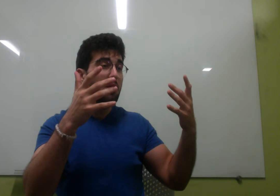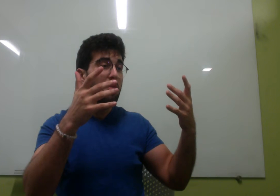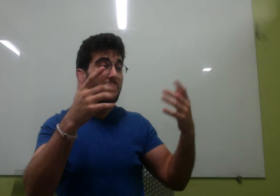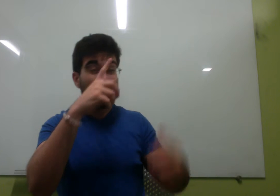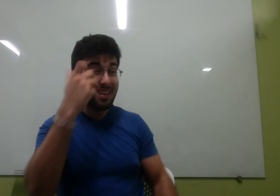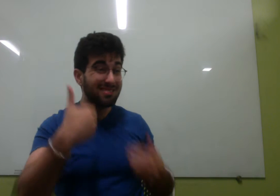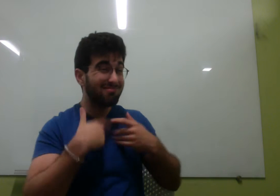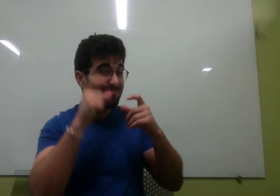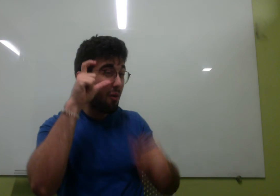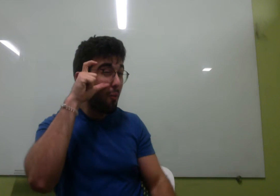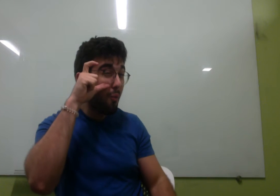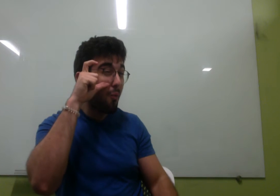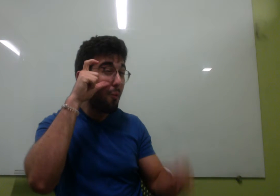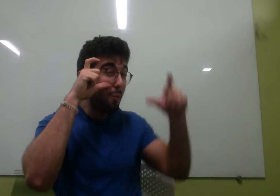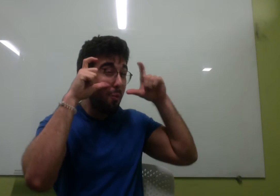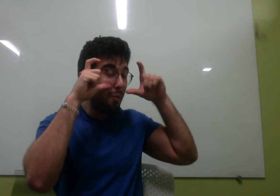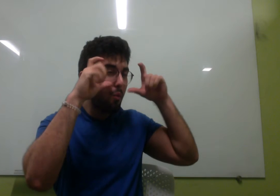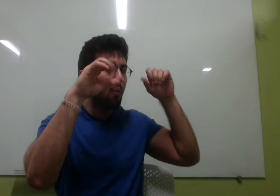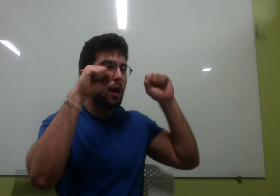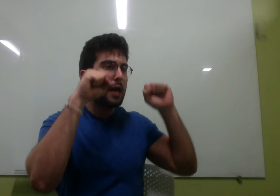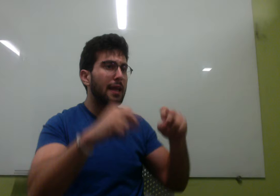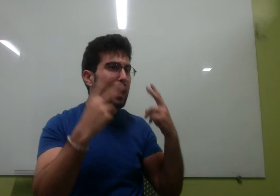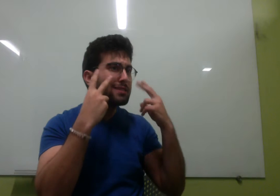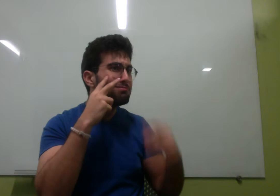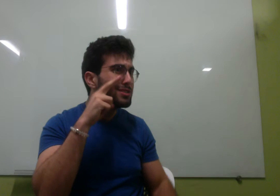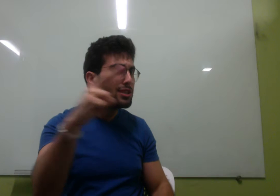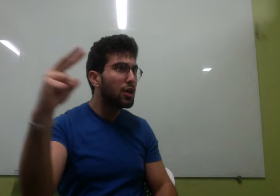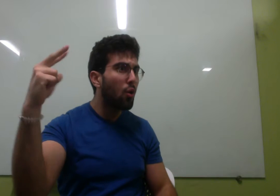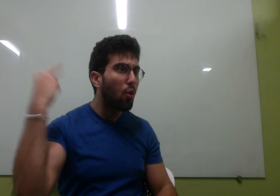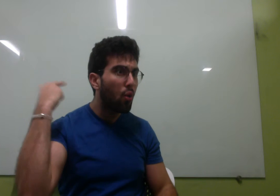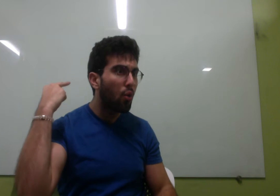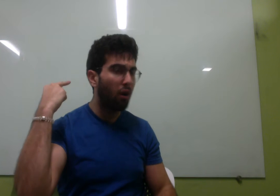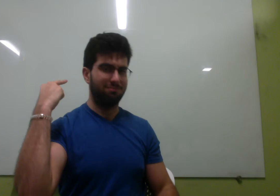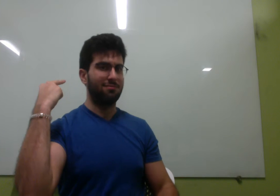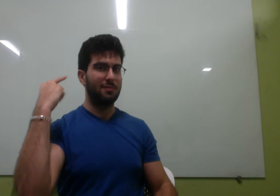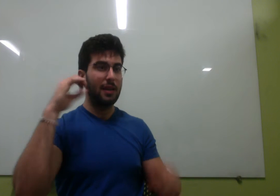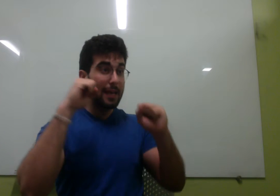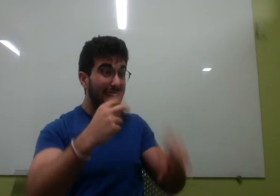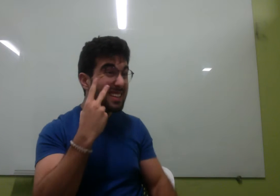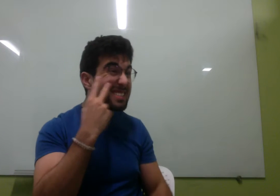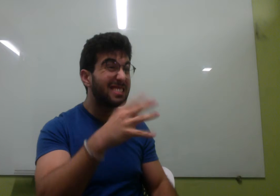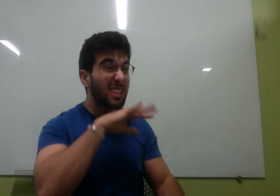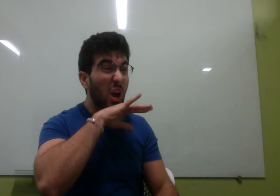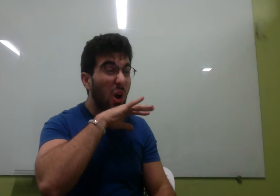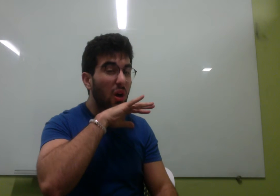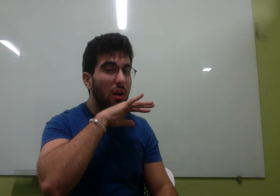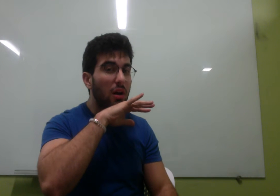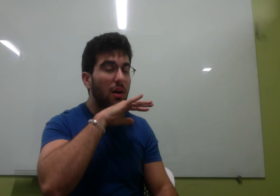see behind them. Yeah, it's amazing. Yeah. And they can see in color. They can see a long, long way in front of them. And like you said,